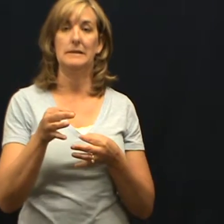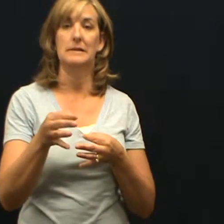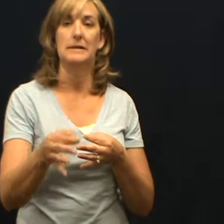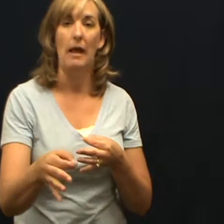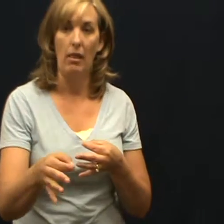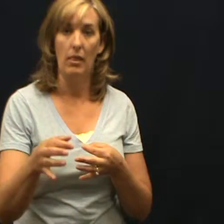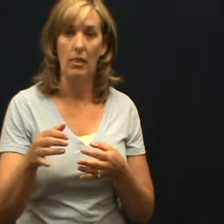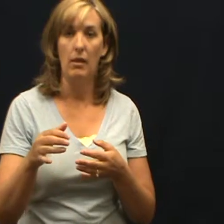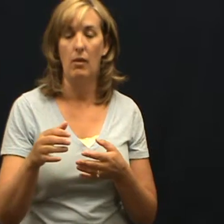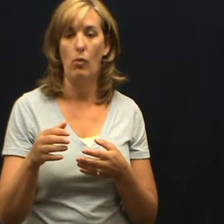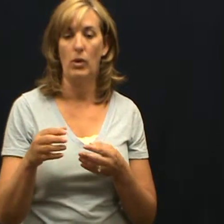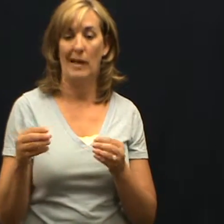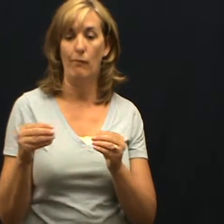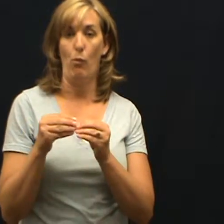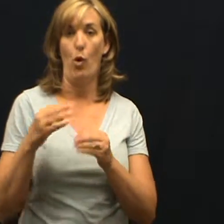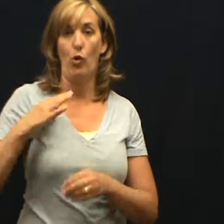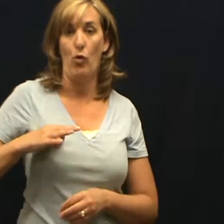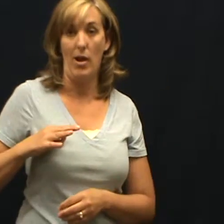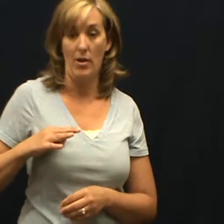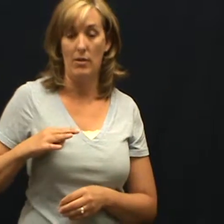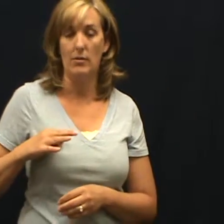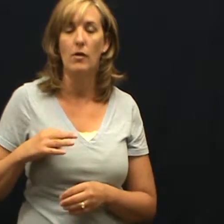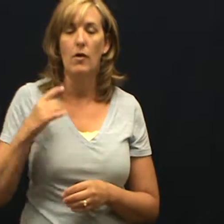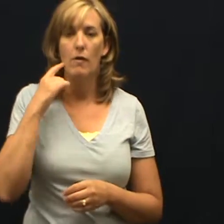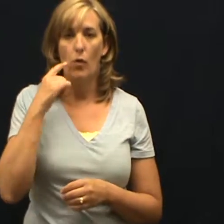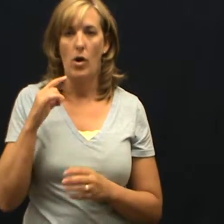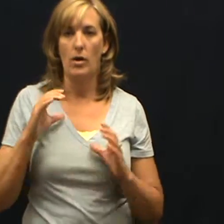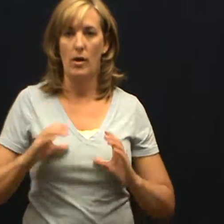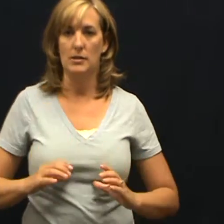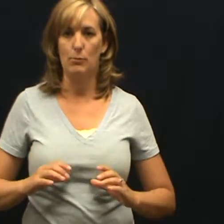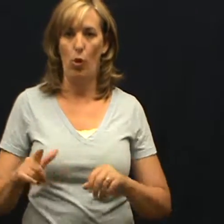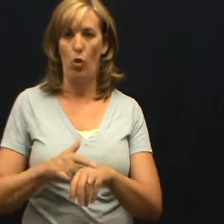customer for a term longer than our normal receivables. Let's say,